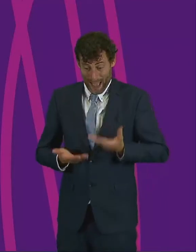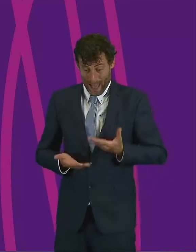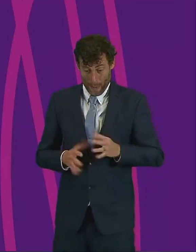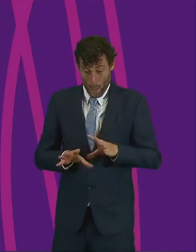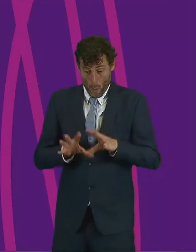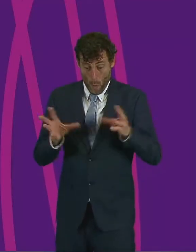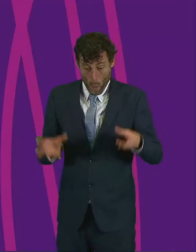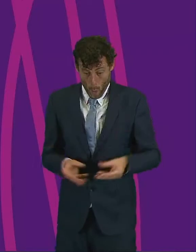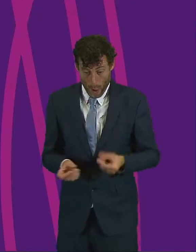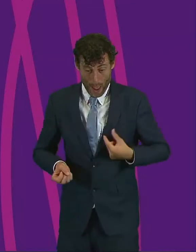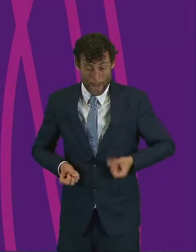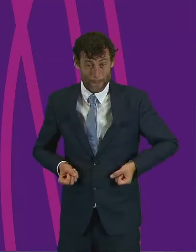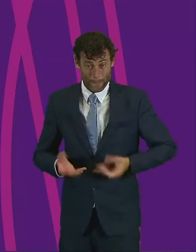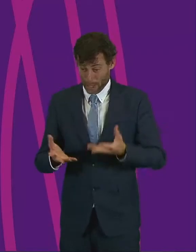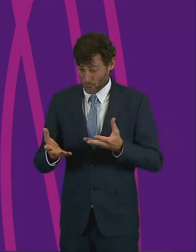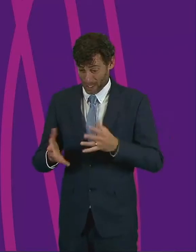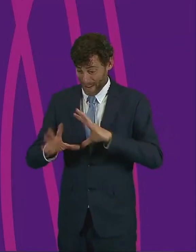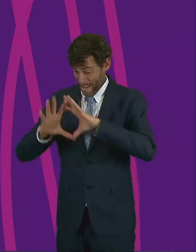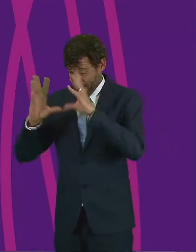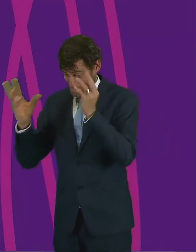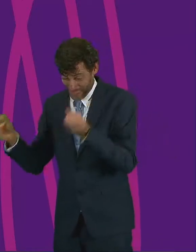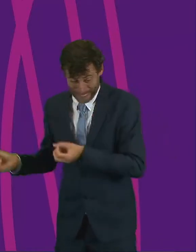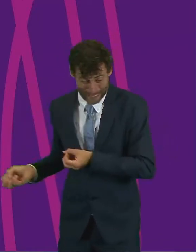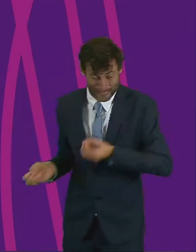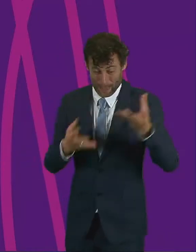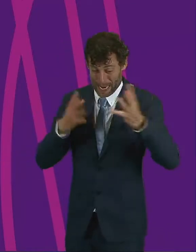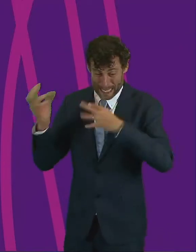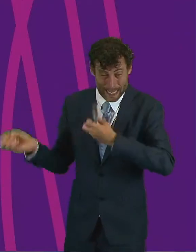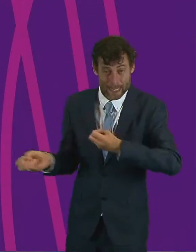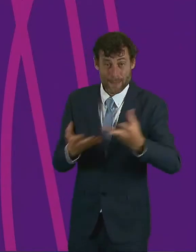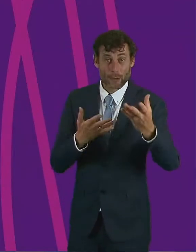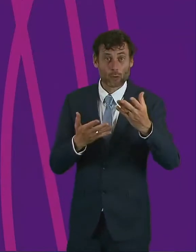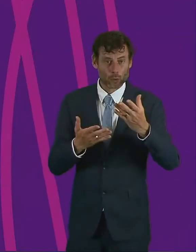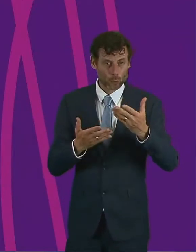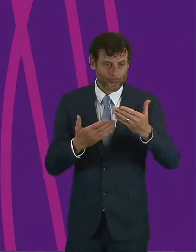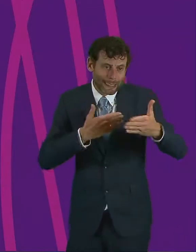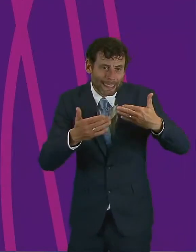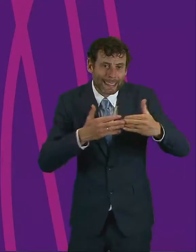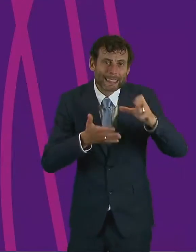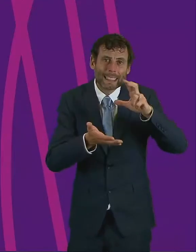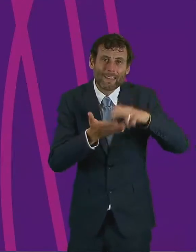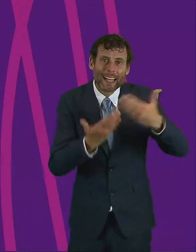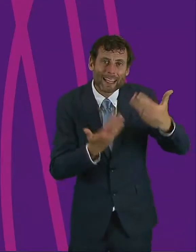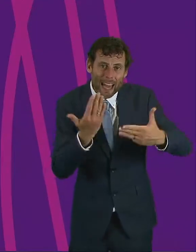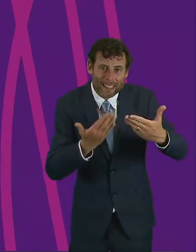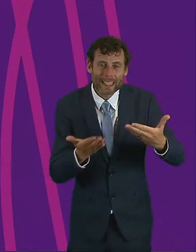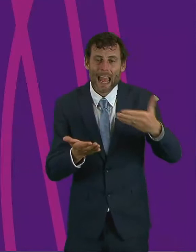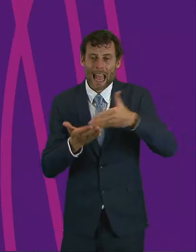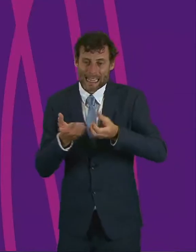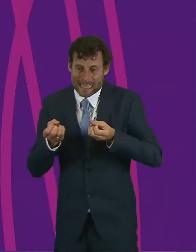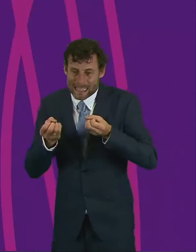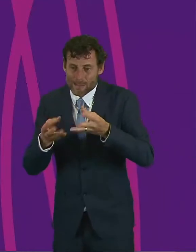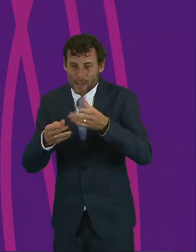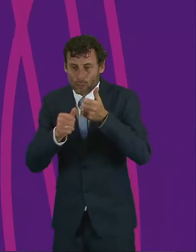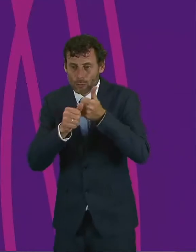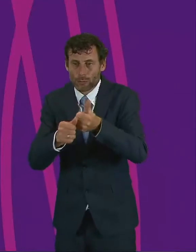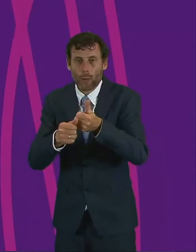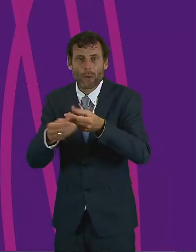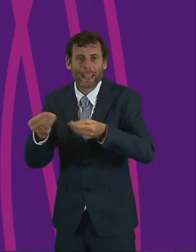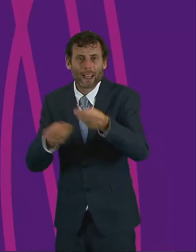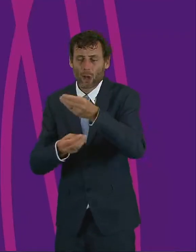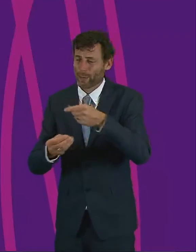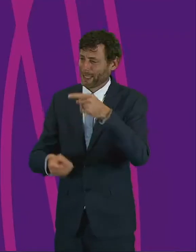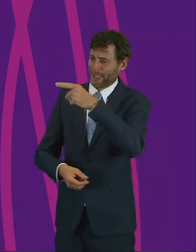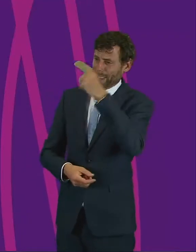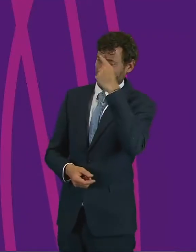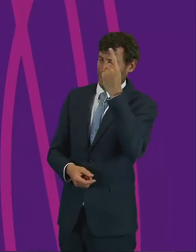every line of our budget to ensure that we are responding to COVID and rebooting the economy. Now, I do not know what speculative projects